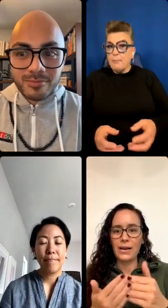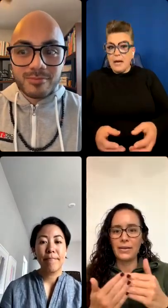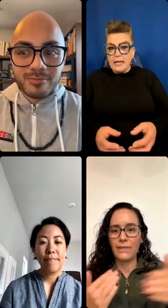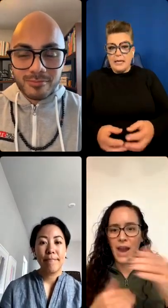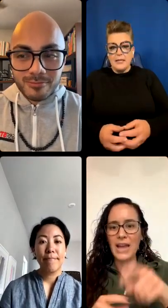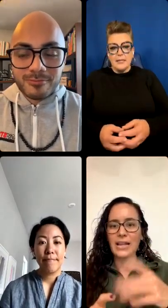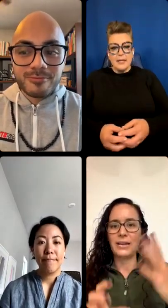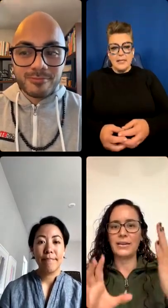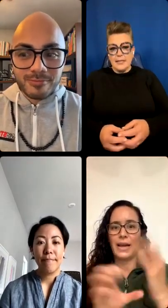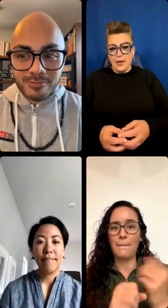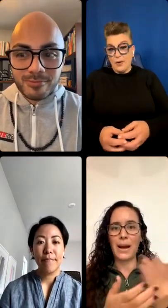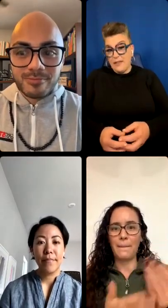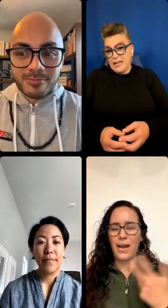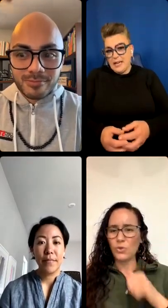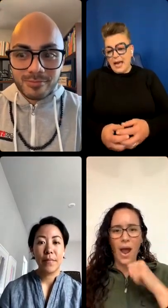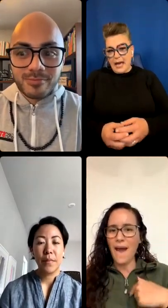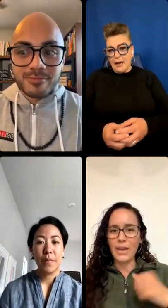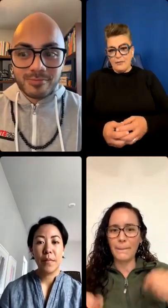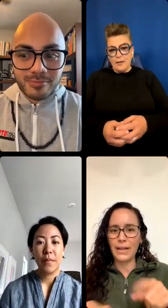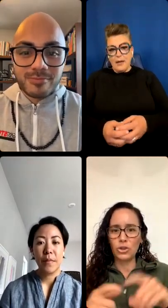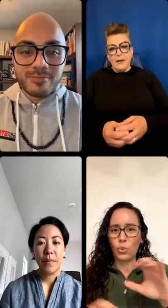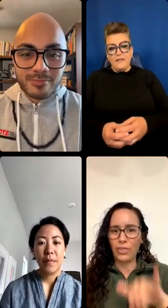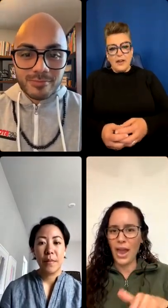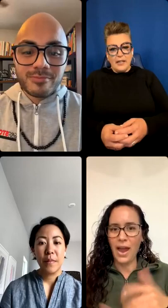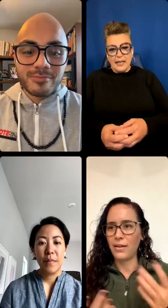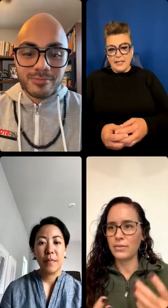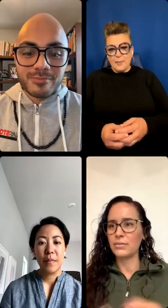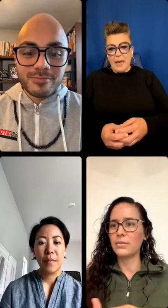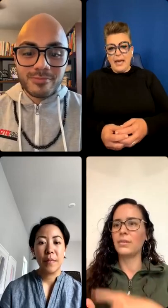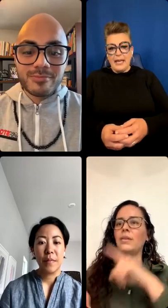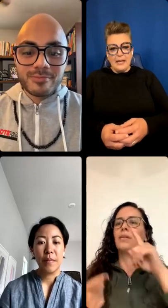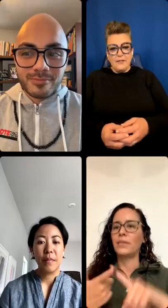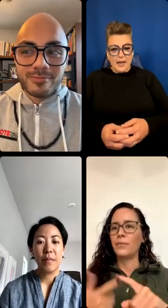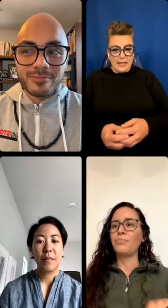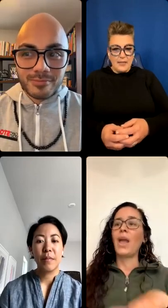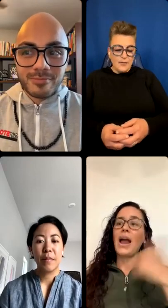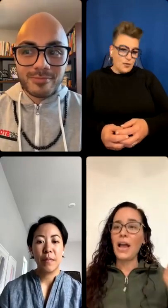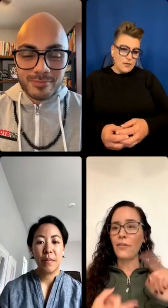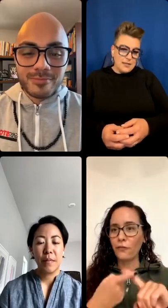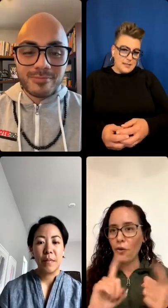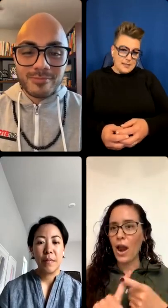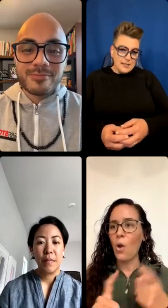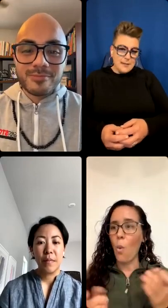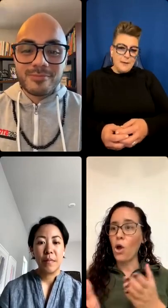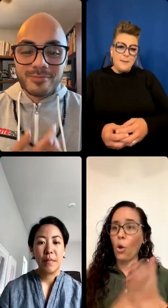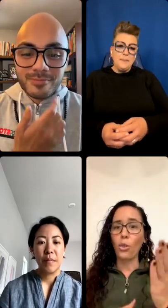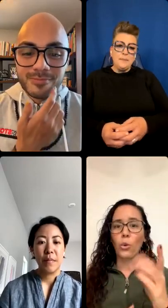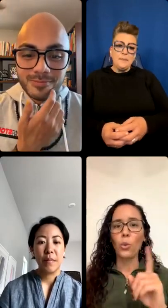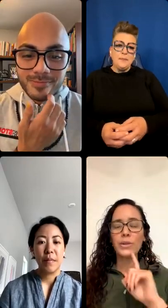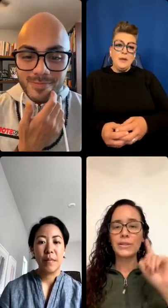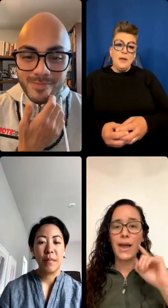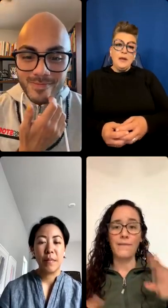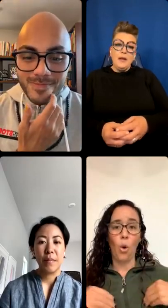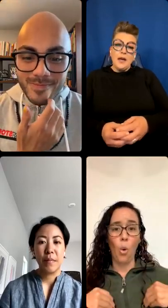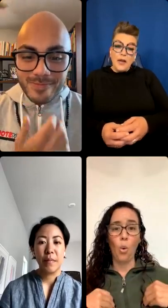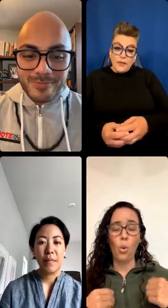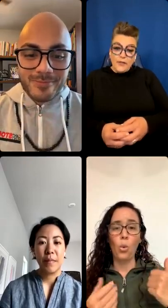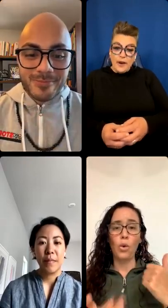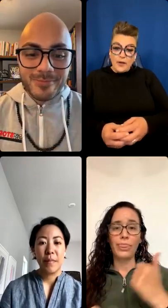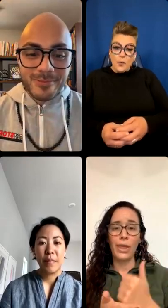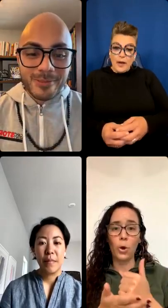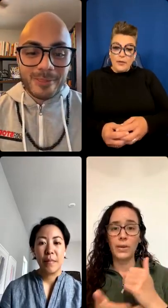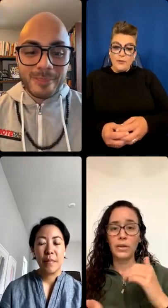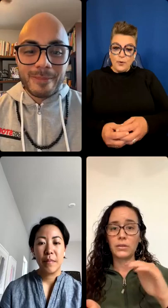details, monies, etc. They didn't have funding to pay in advance of services.